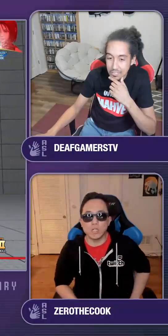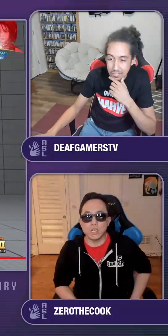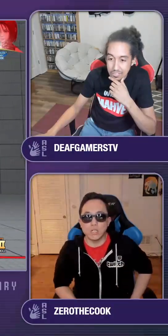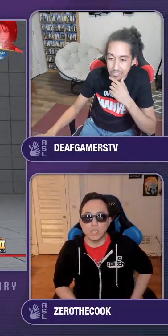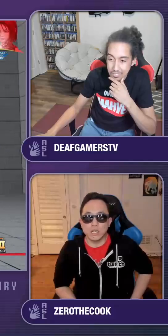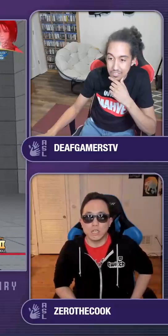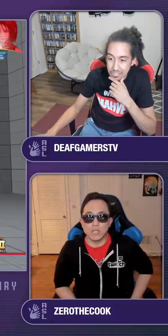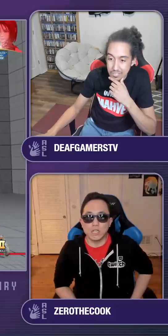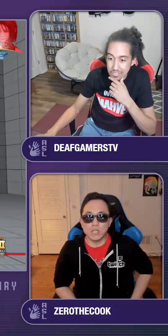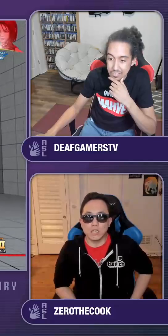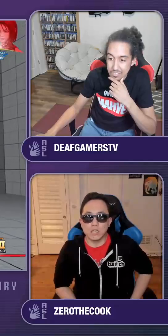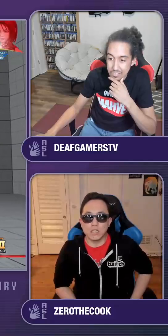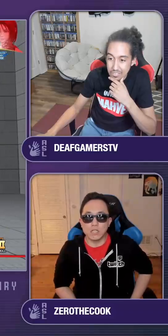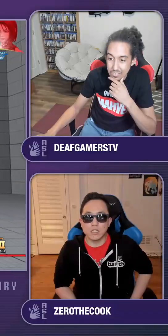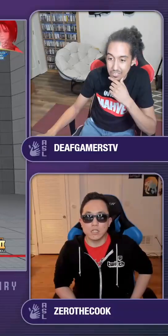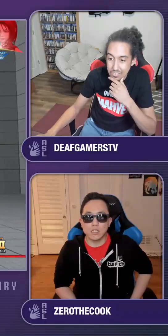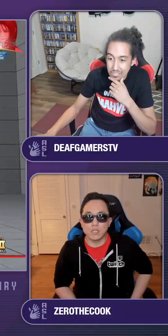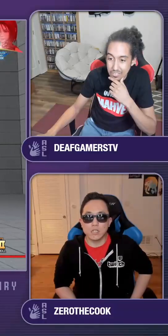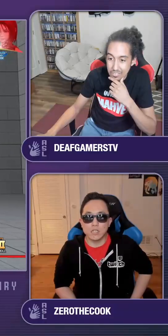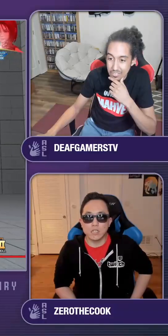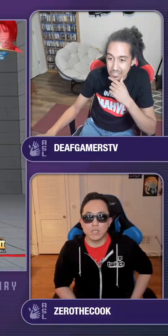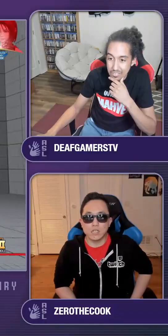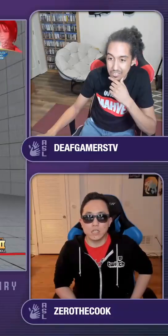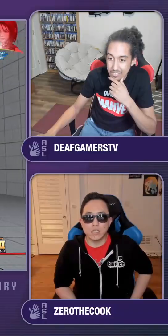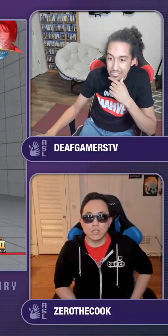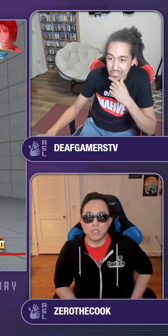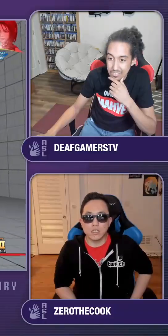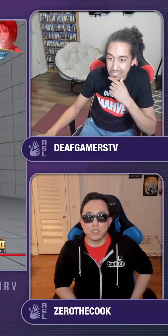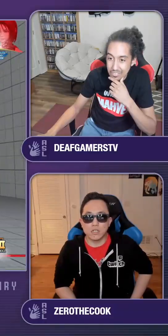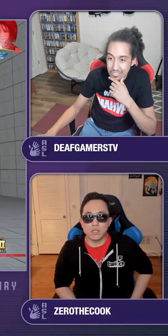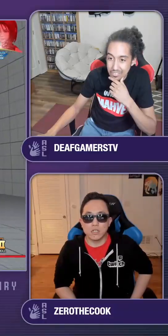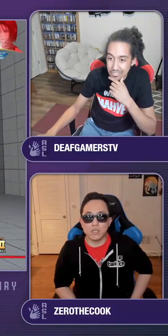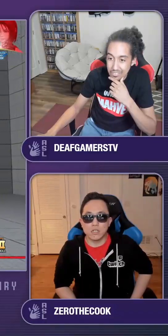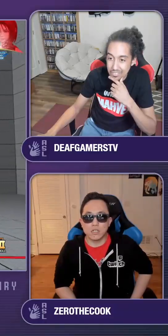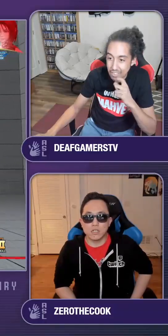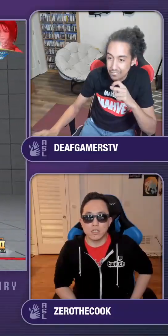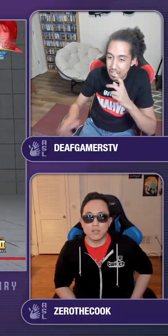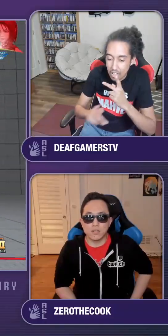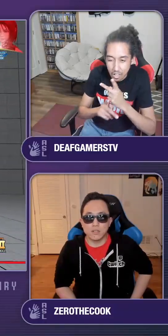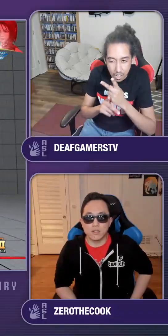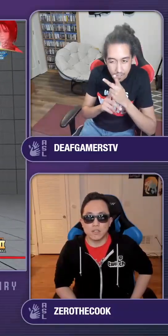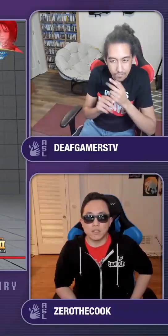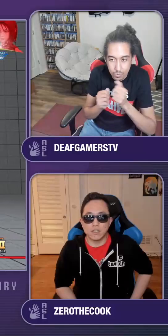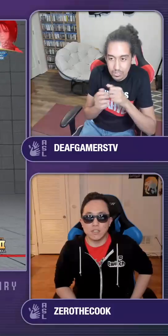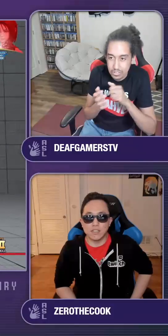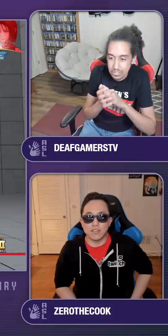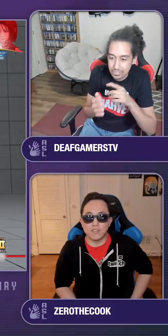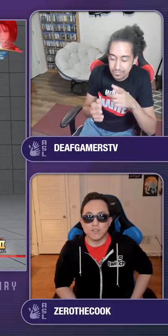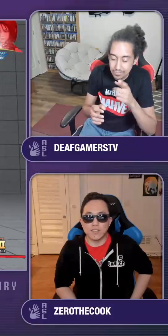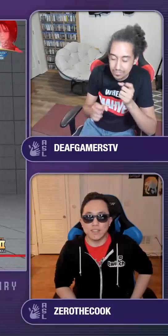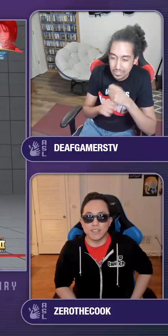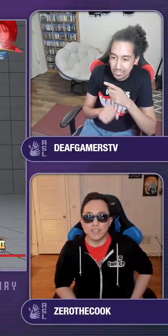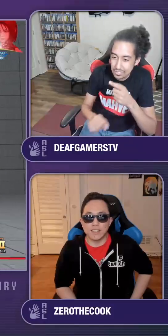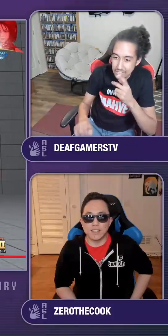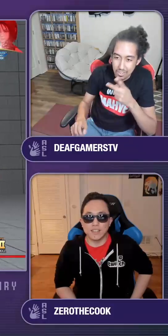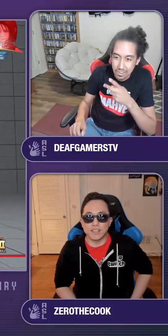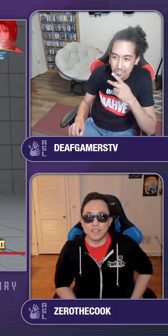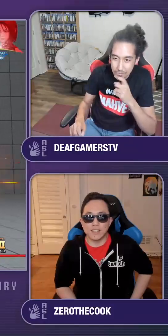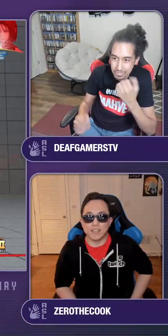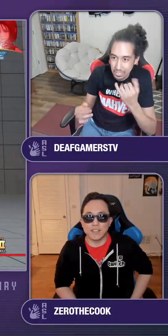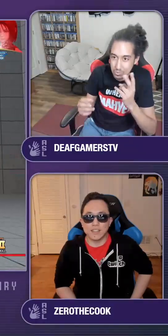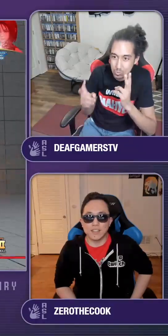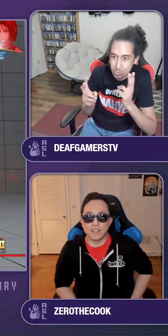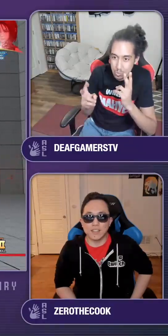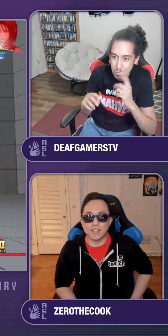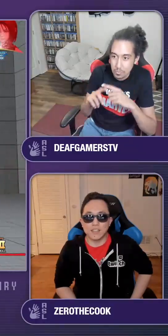he still has a fair shot at moving forward into winners finals. But Jazdero's definitely sitting in a prime position right now. Jazdero's being so